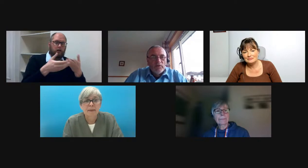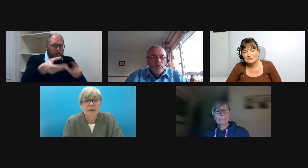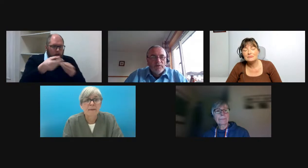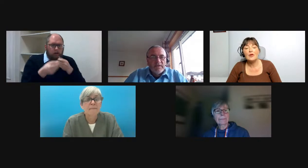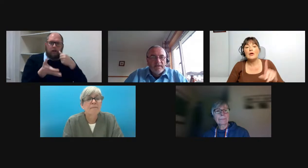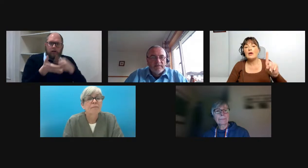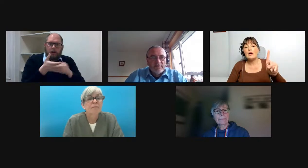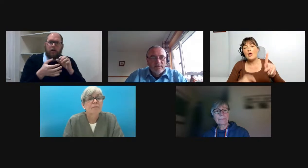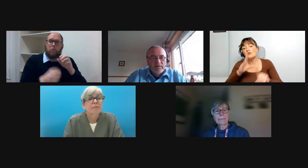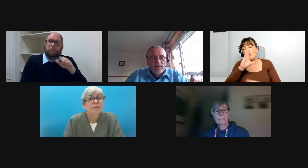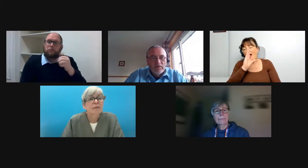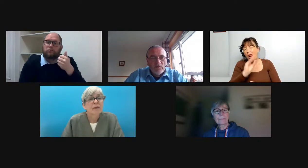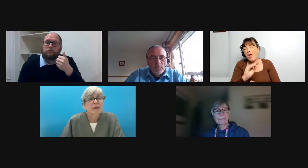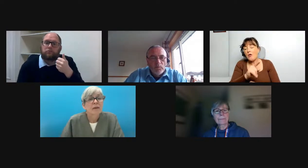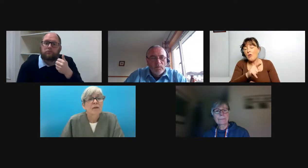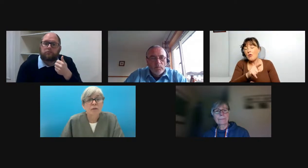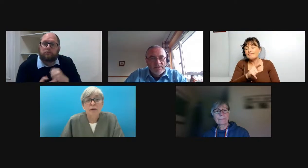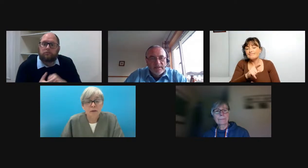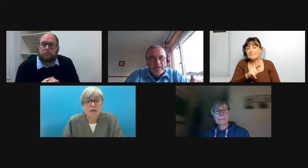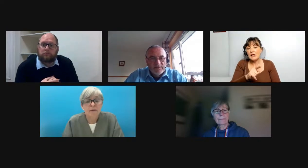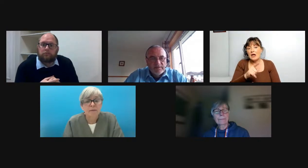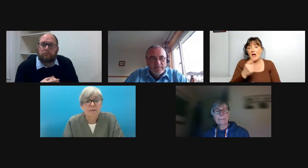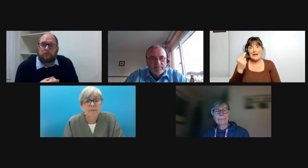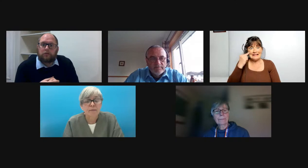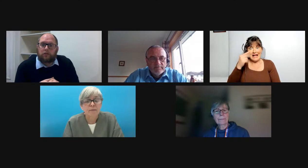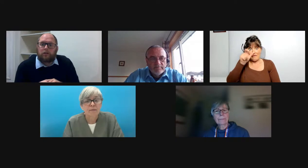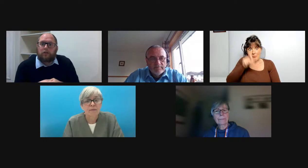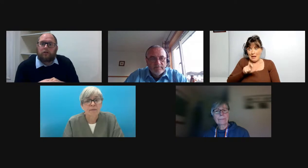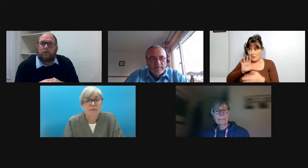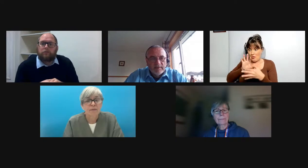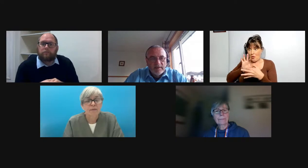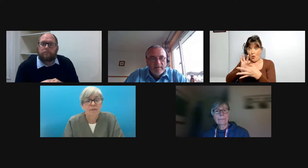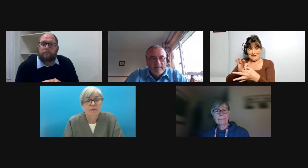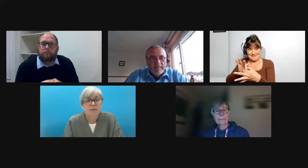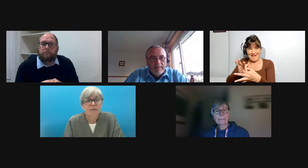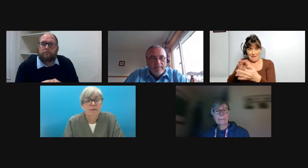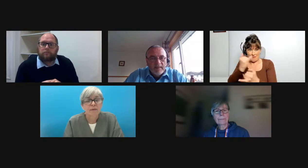when you contact the 111 service,